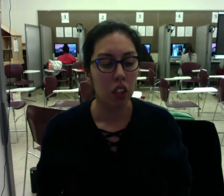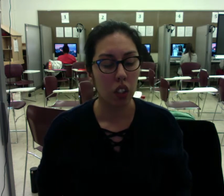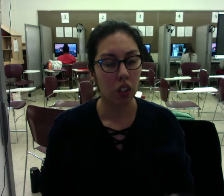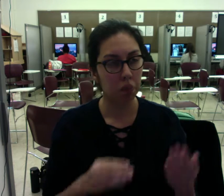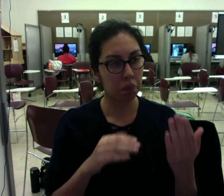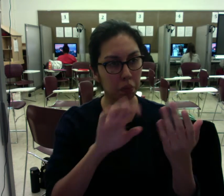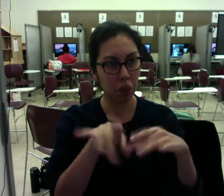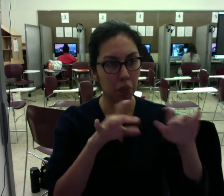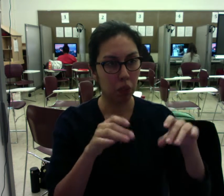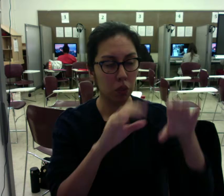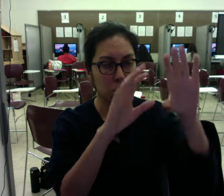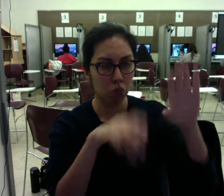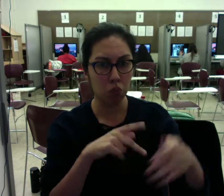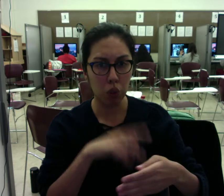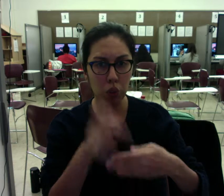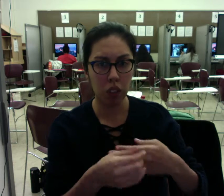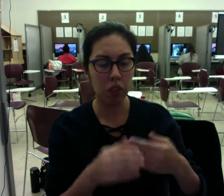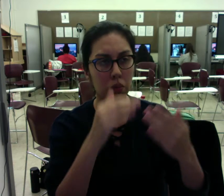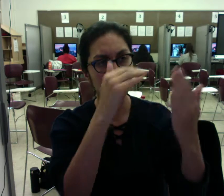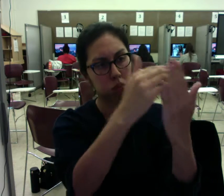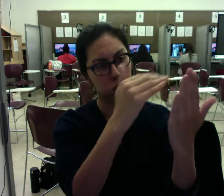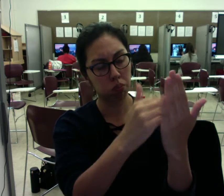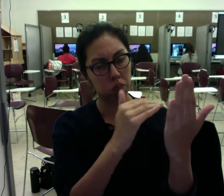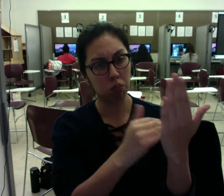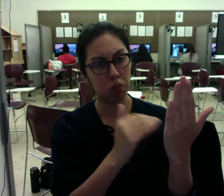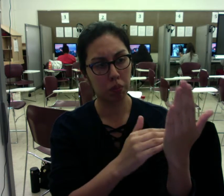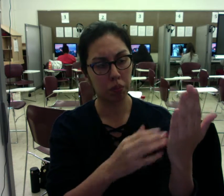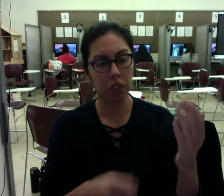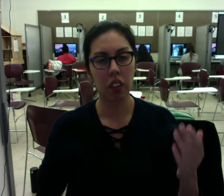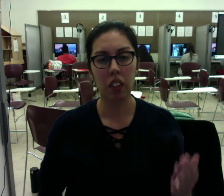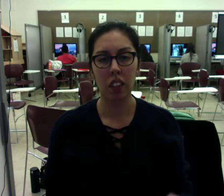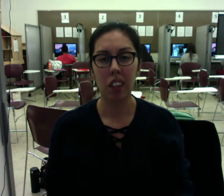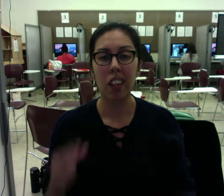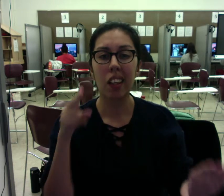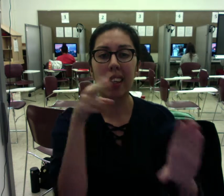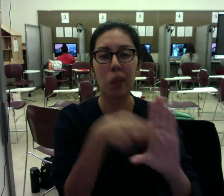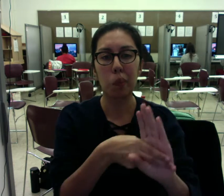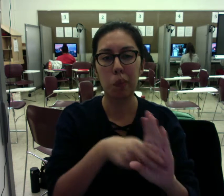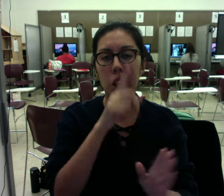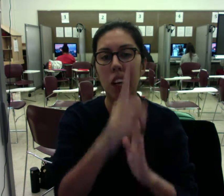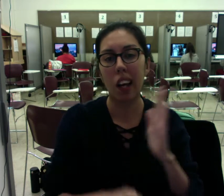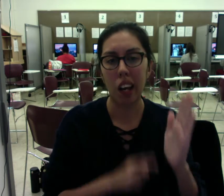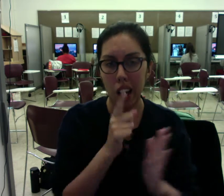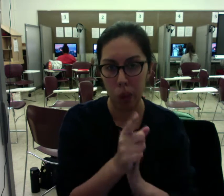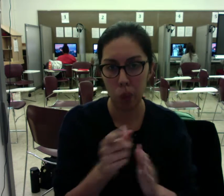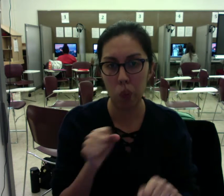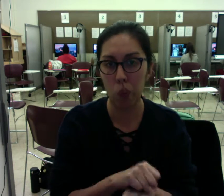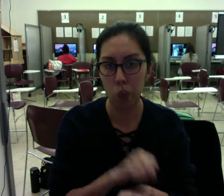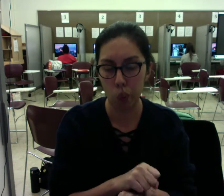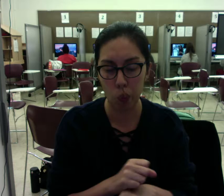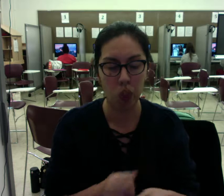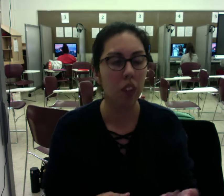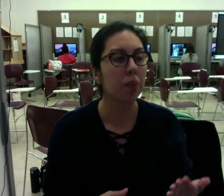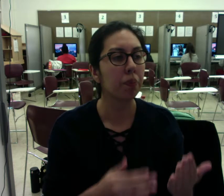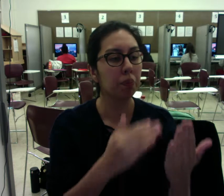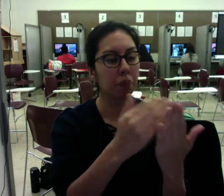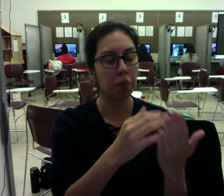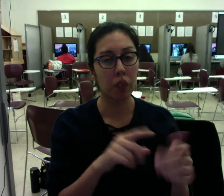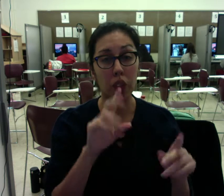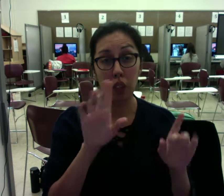about the computer programs is that it will automatically do all of the tax work for you. It will do the federal tax, it will do the state tax,